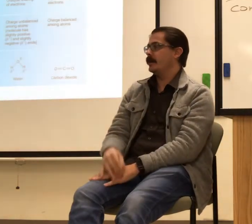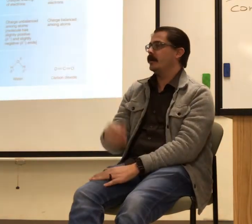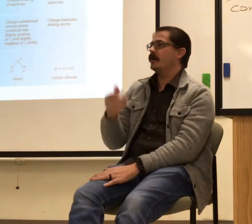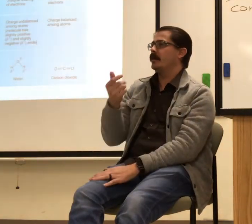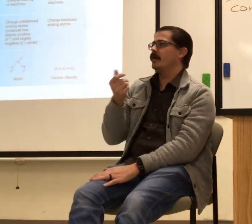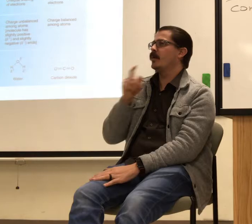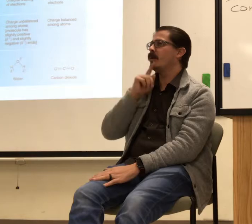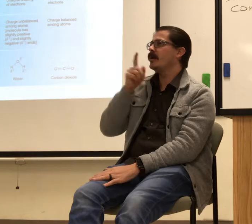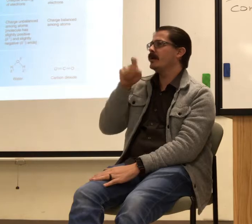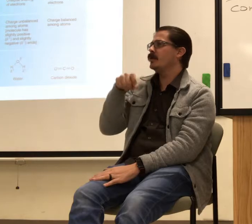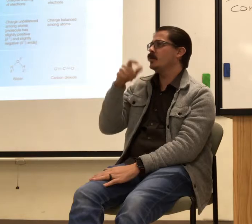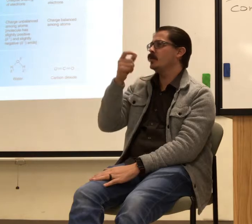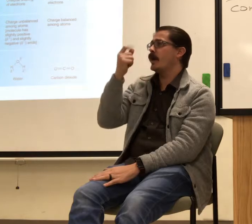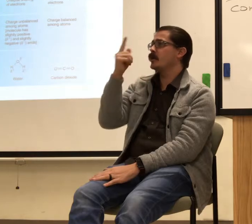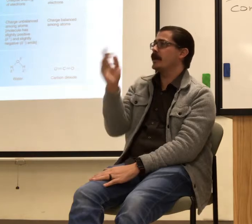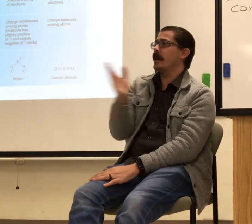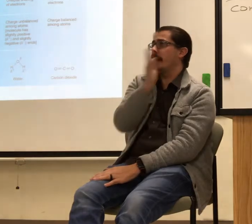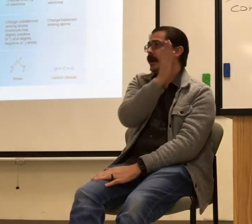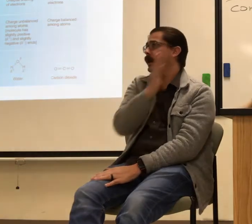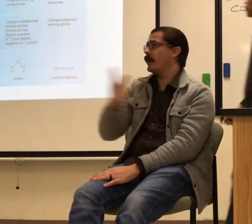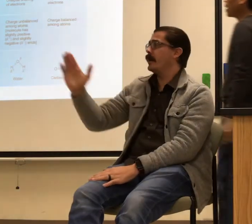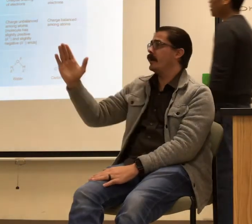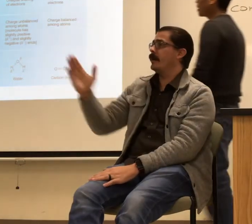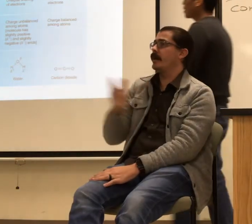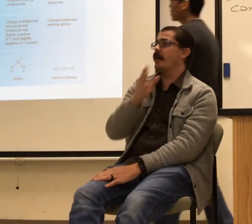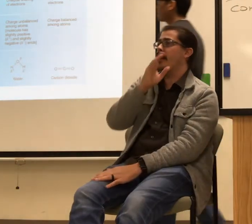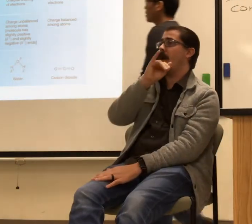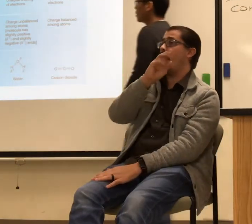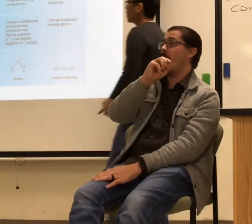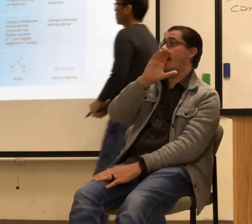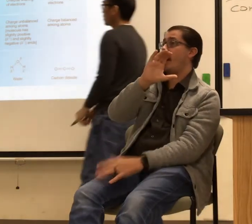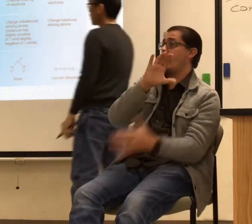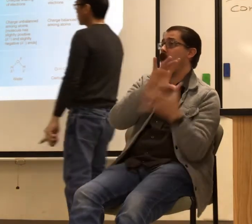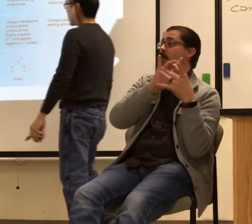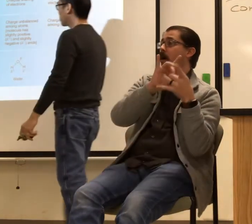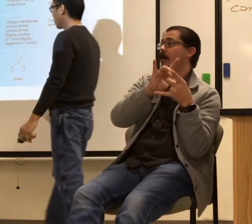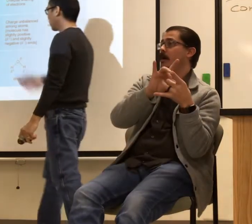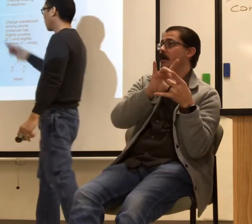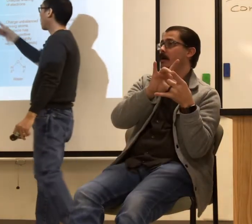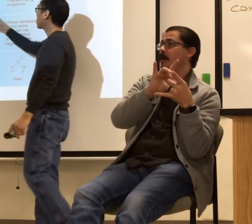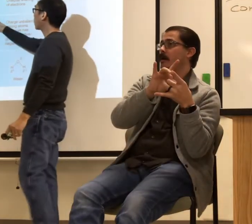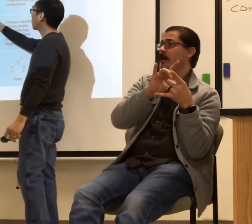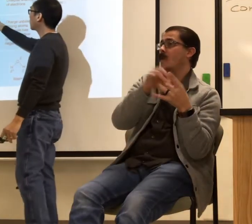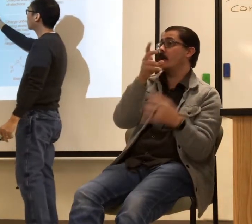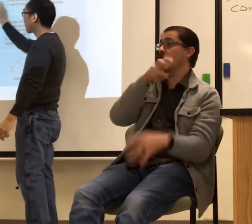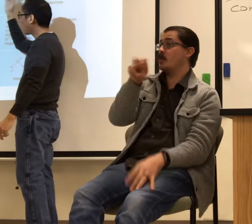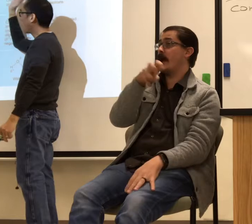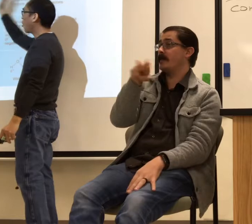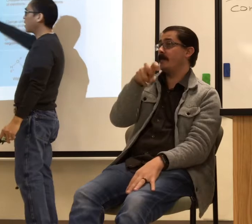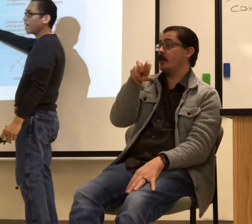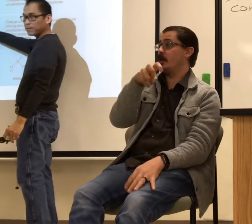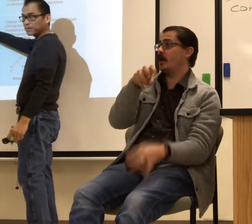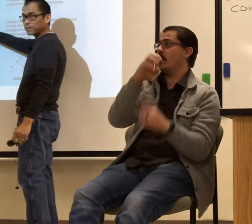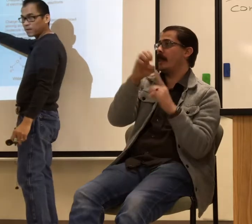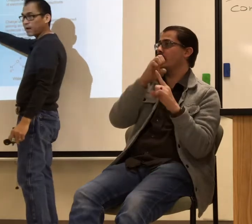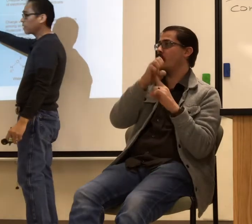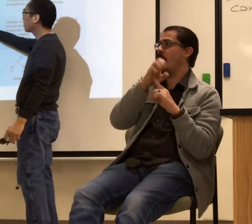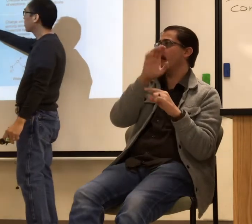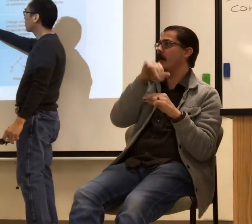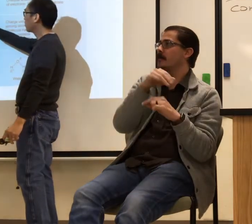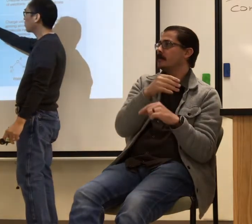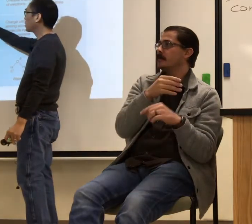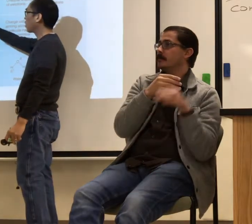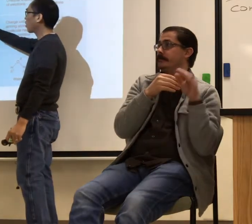kind of understand the spectrum here. Ionic bonding, that transfer of electrons, that's kind of on one end,